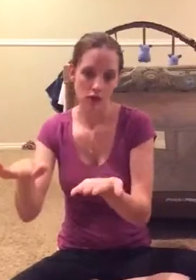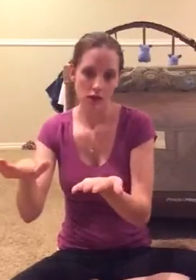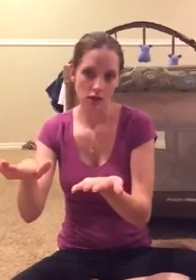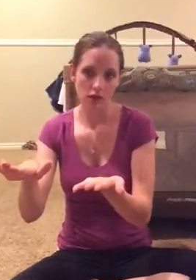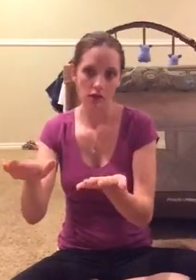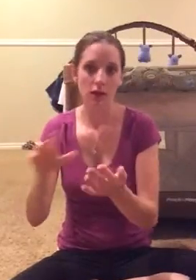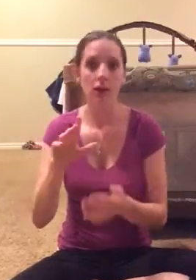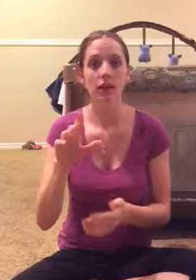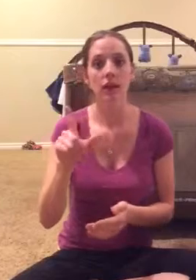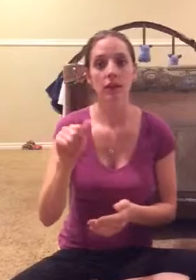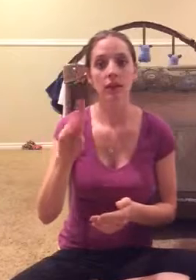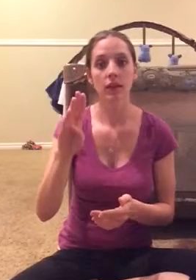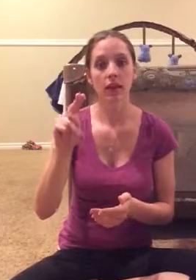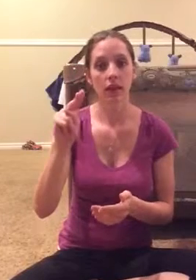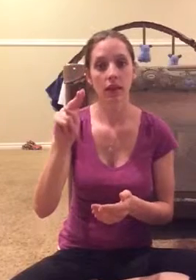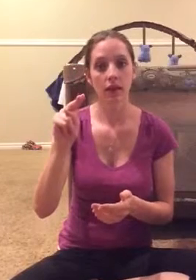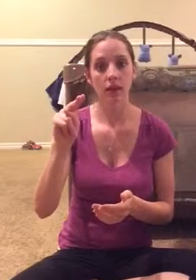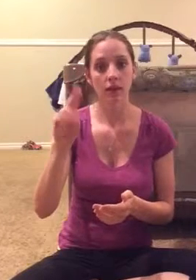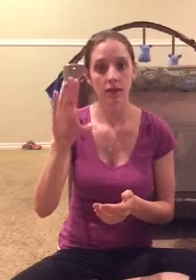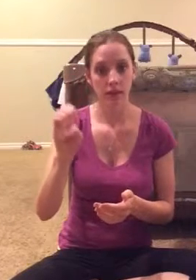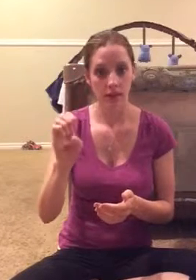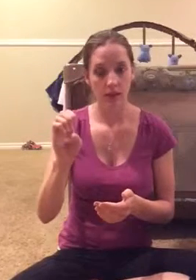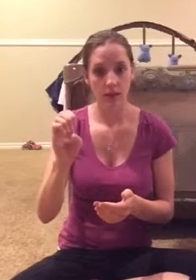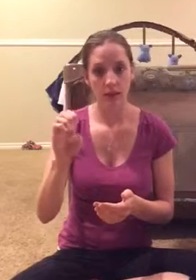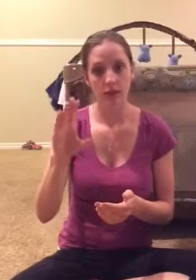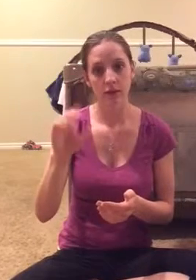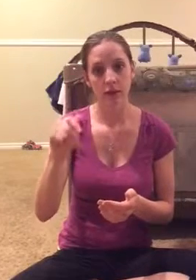was pronounced dead at the scene.